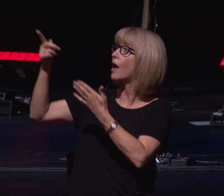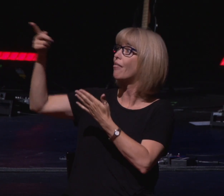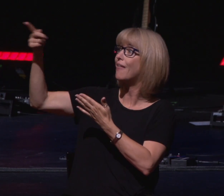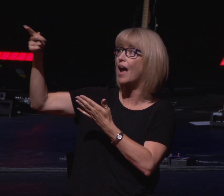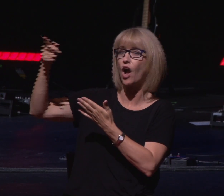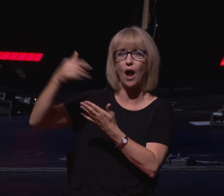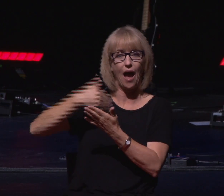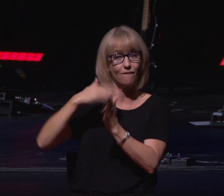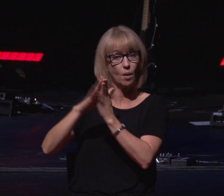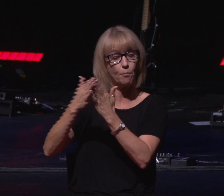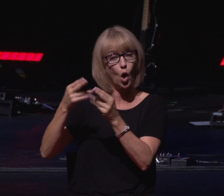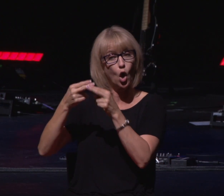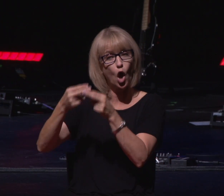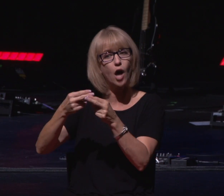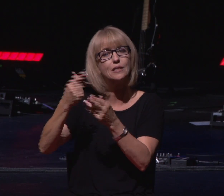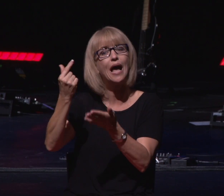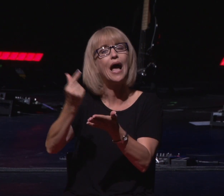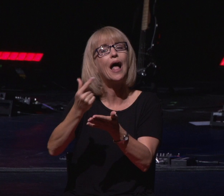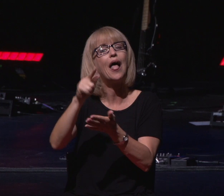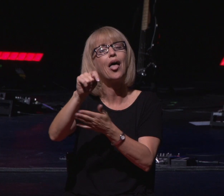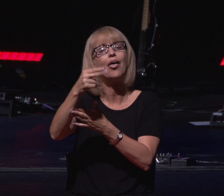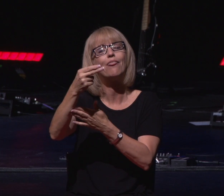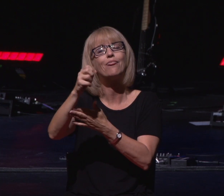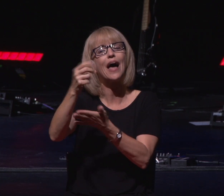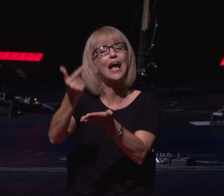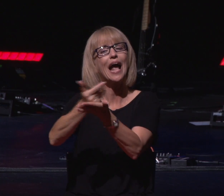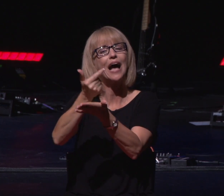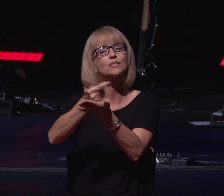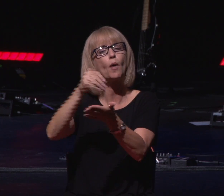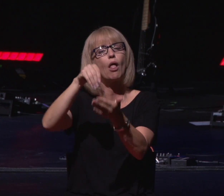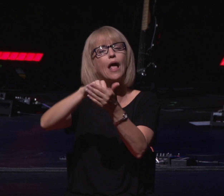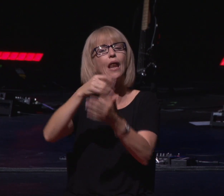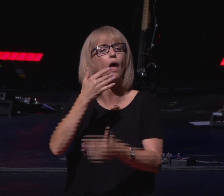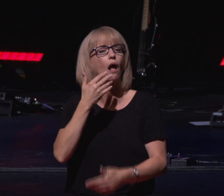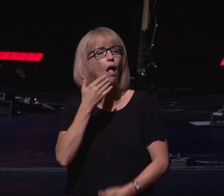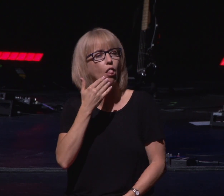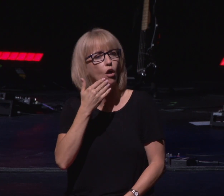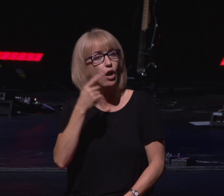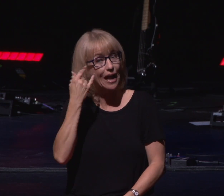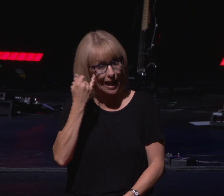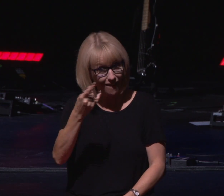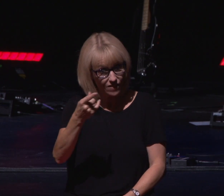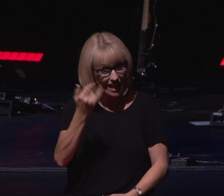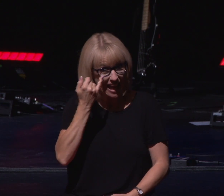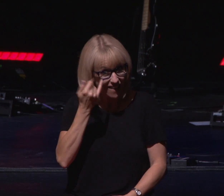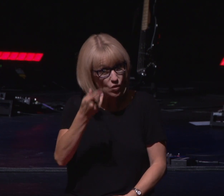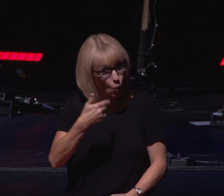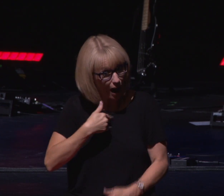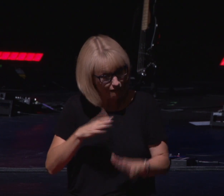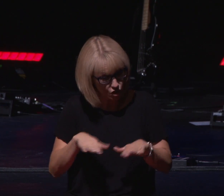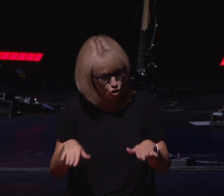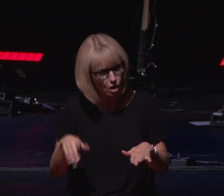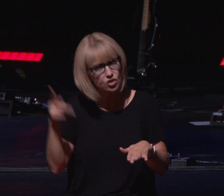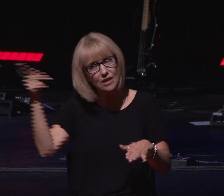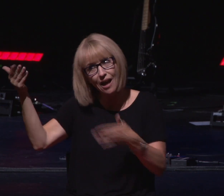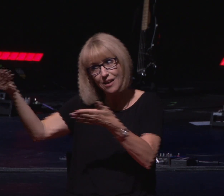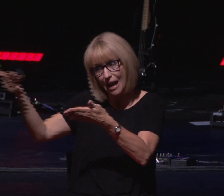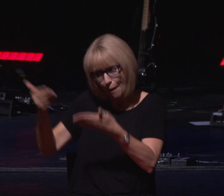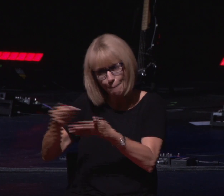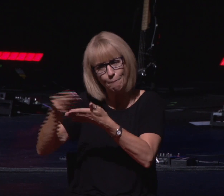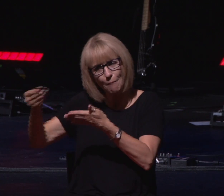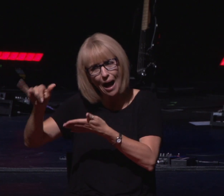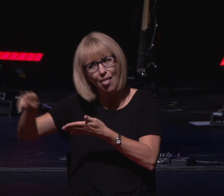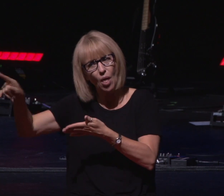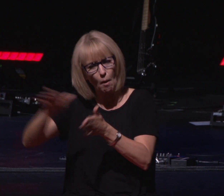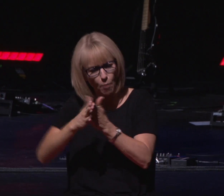in Color, and I recommend this to you if you're a parent, especially if an elementary age child. Go get this book and teach them. Talk